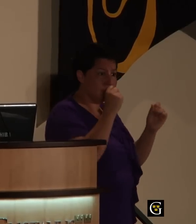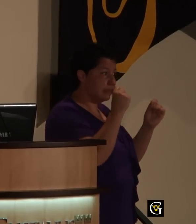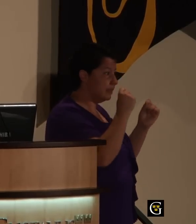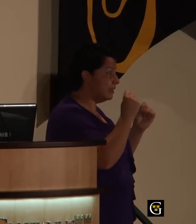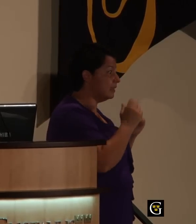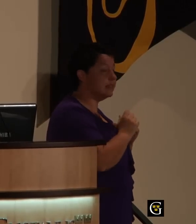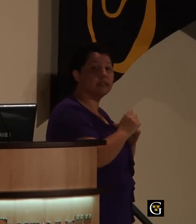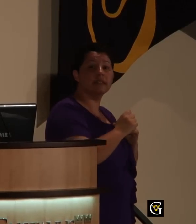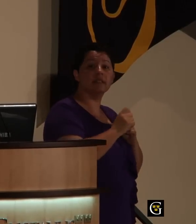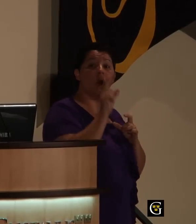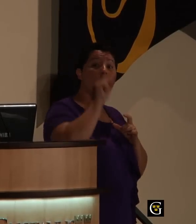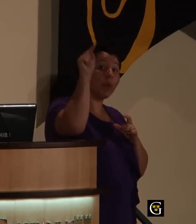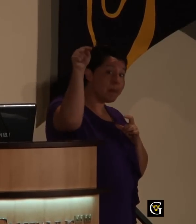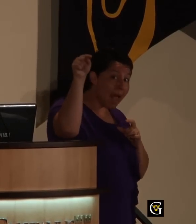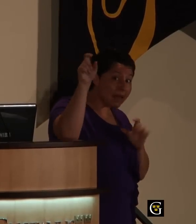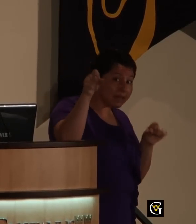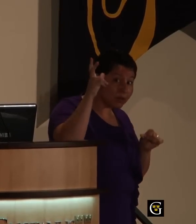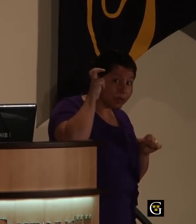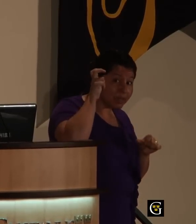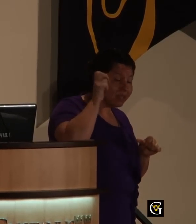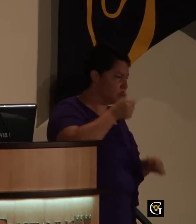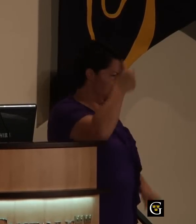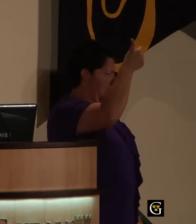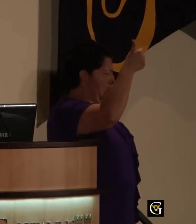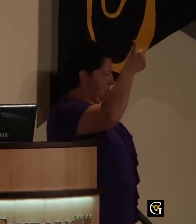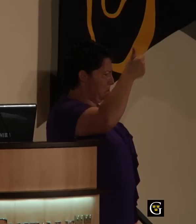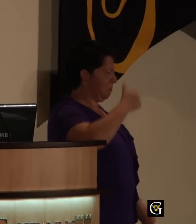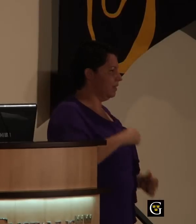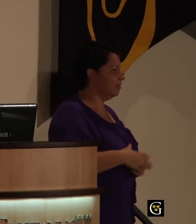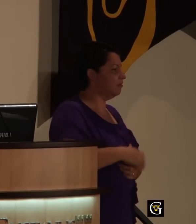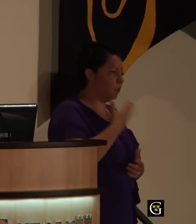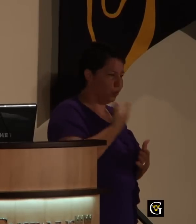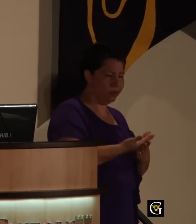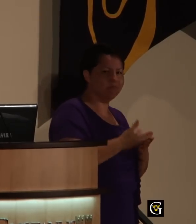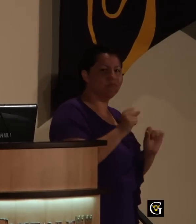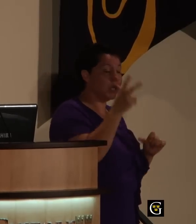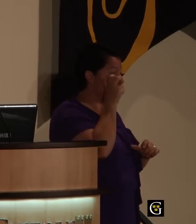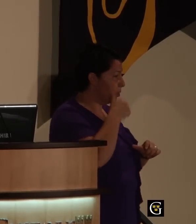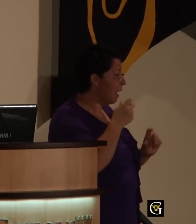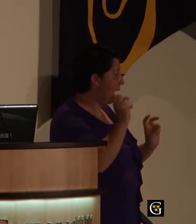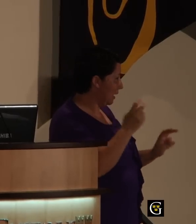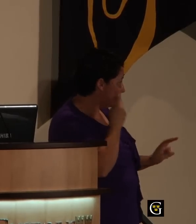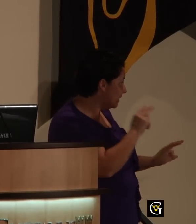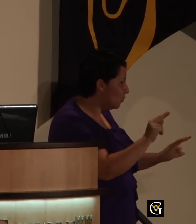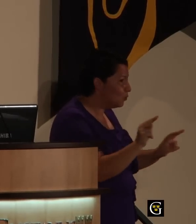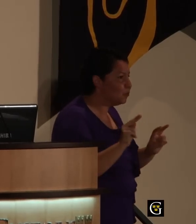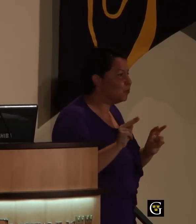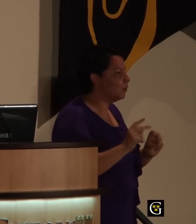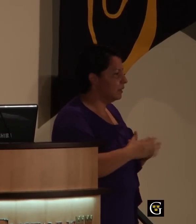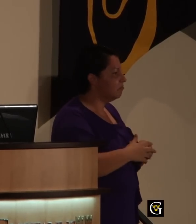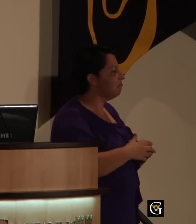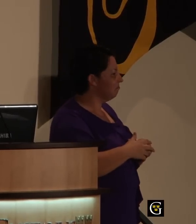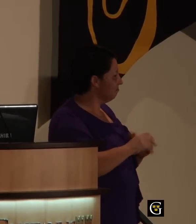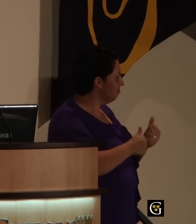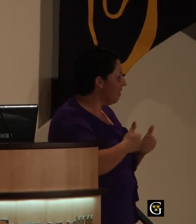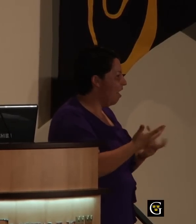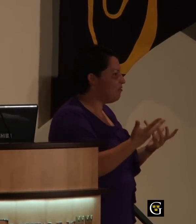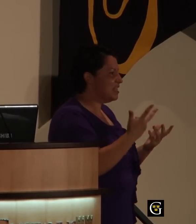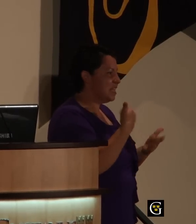Okay, you back, you hear me all right? Very good. Okay, you can hear me, I can see you, things are going